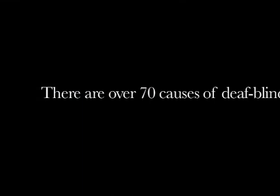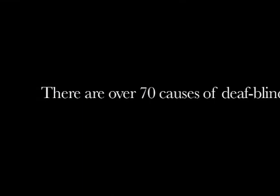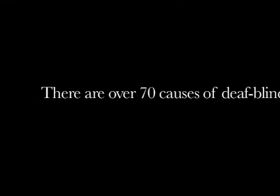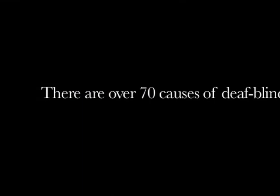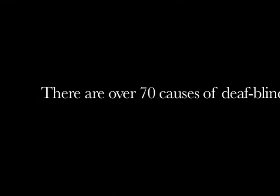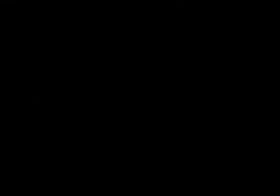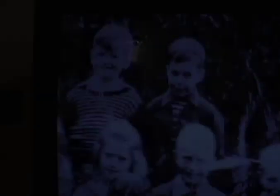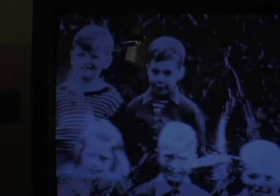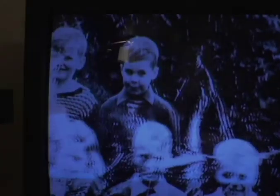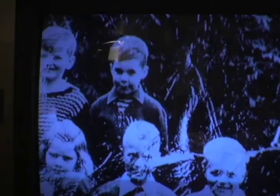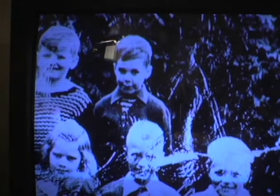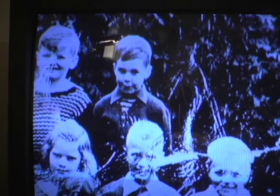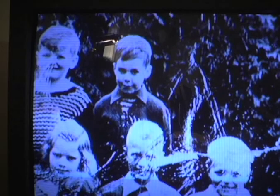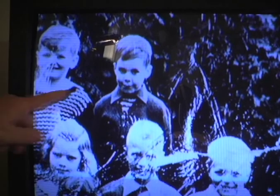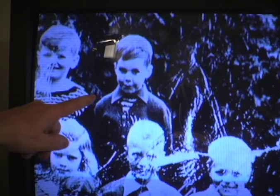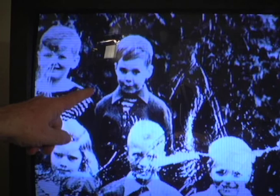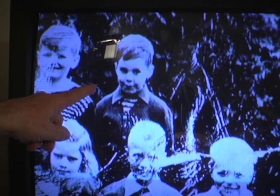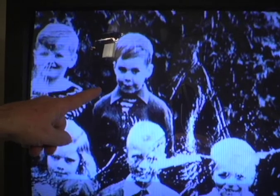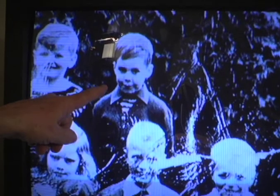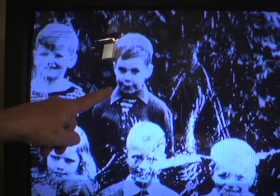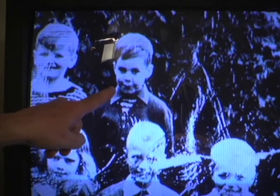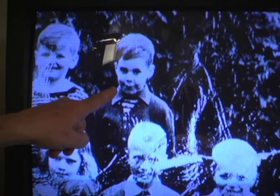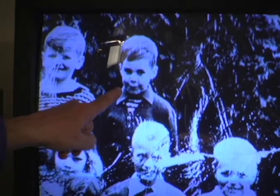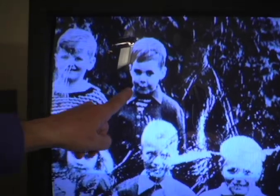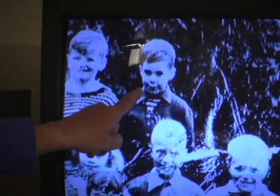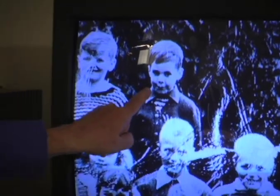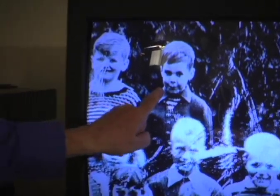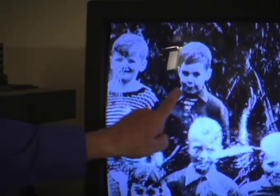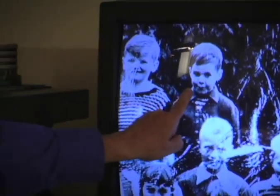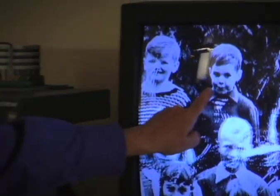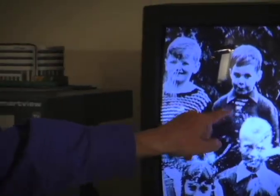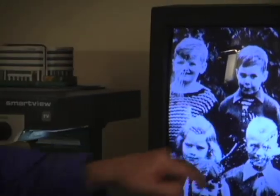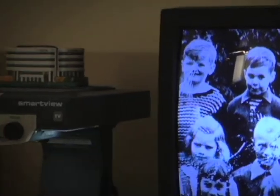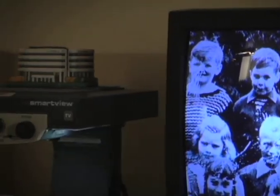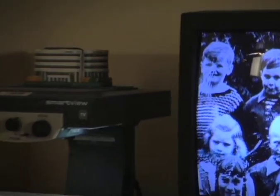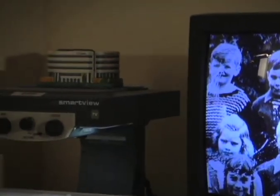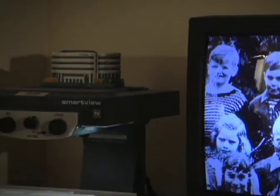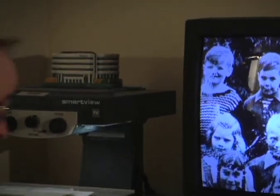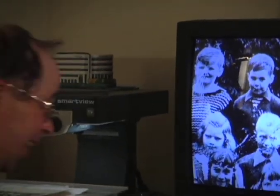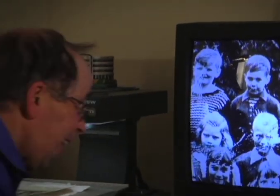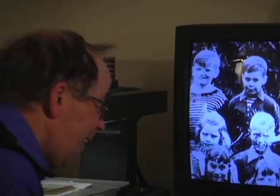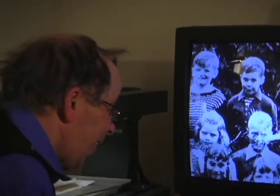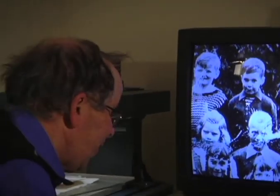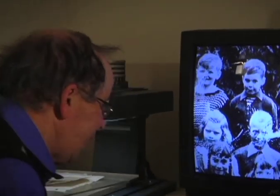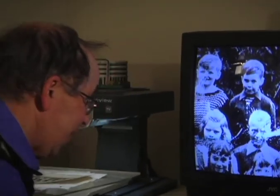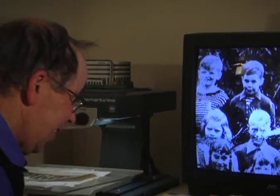In August of 1950, Stephen was one of the lucky children to be saved by the miracle drug for